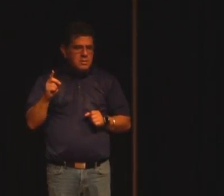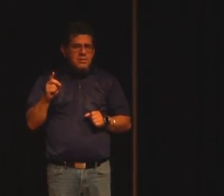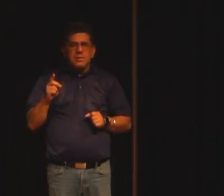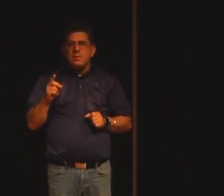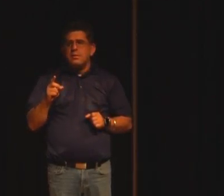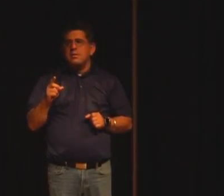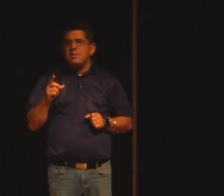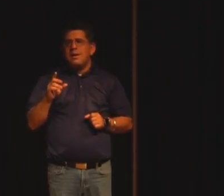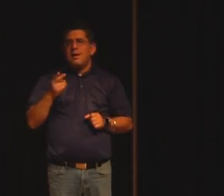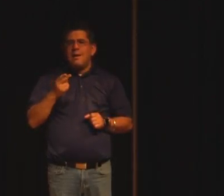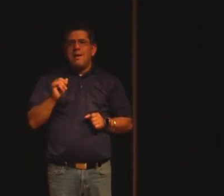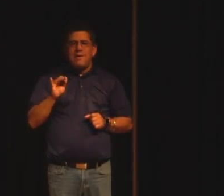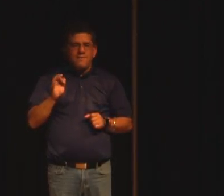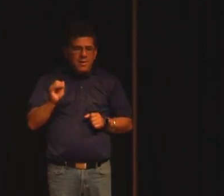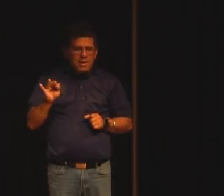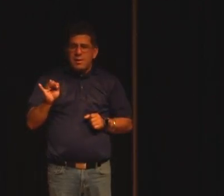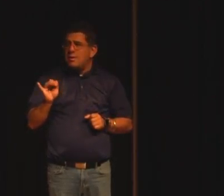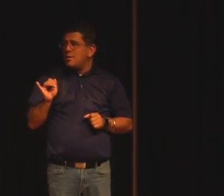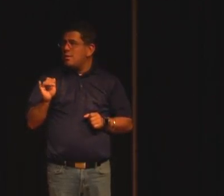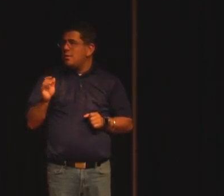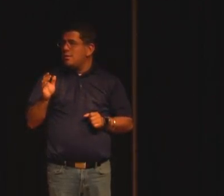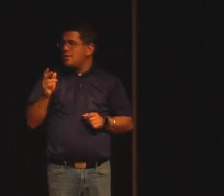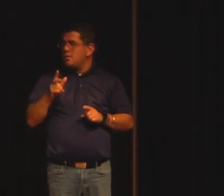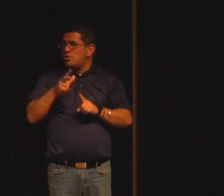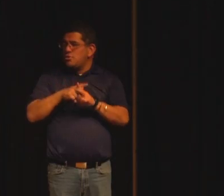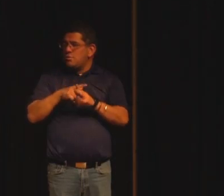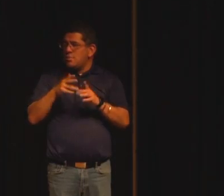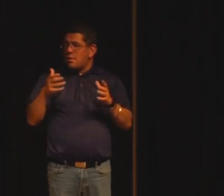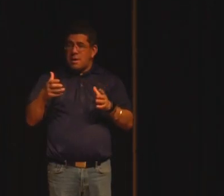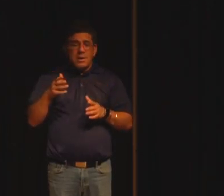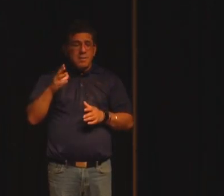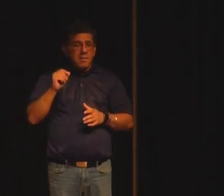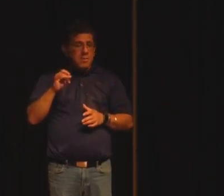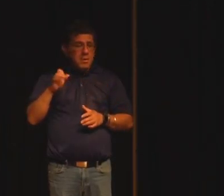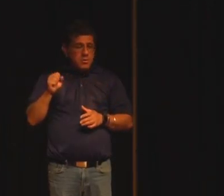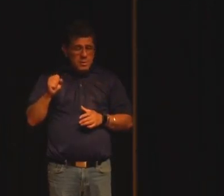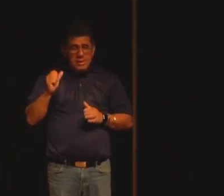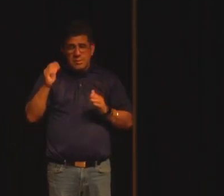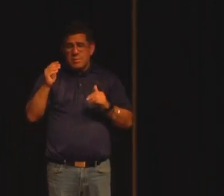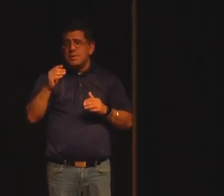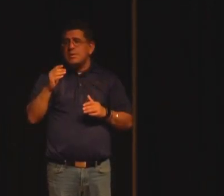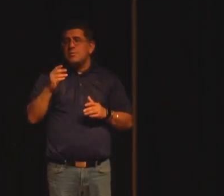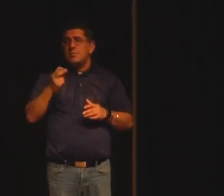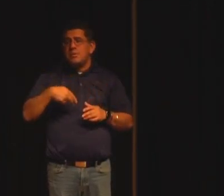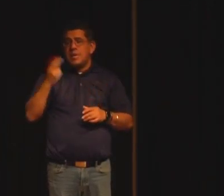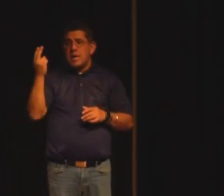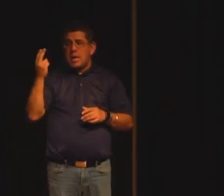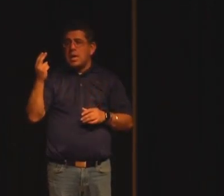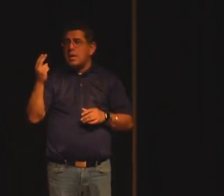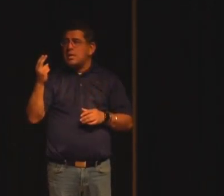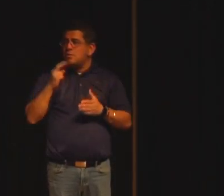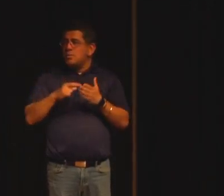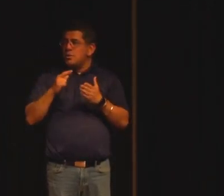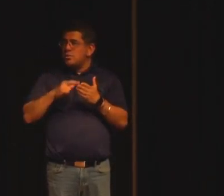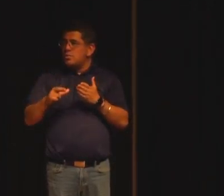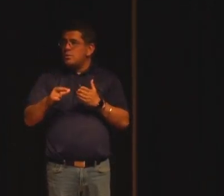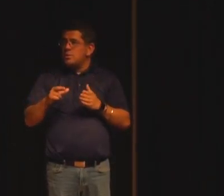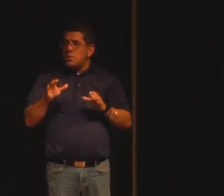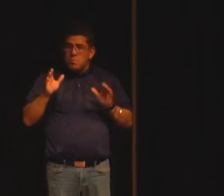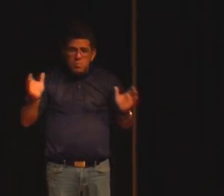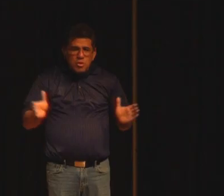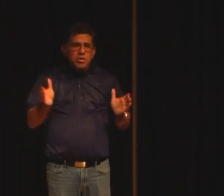bed, right? So this shows up a lot in biometric systems that the expectations are really high. As researchers, we're